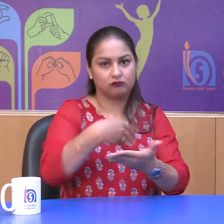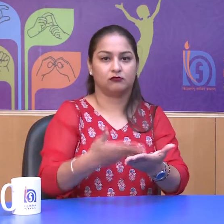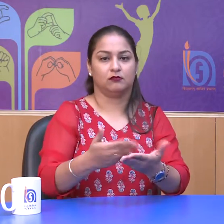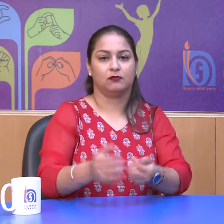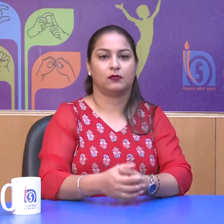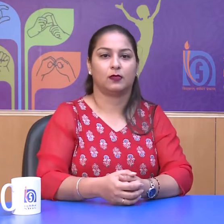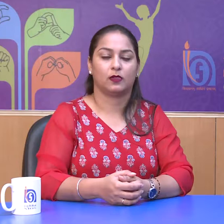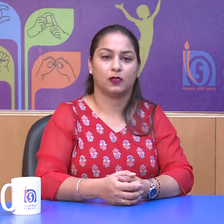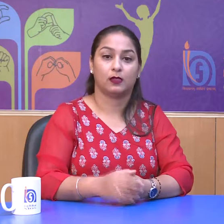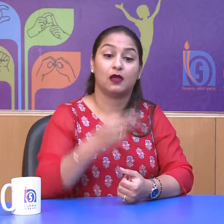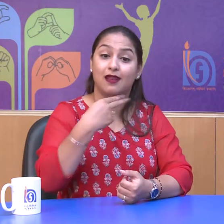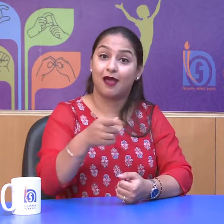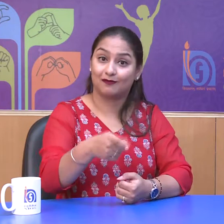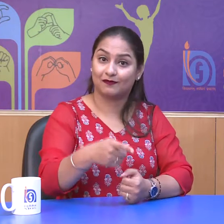The Sarangdhara,